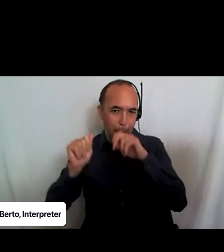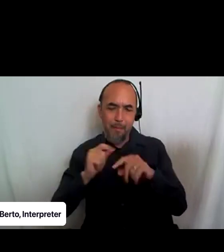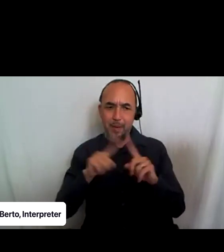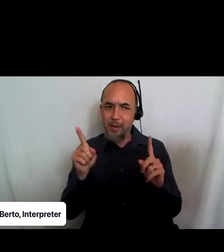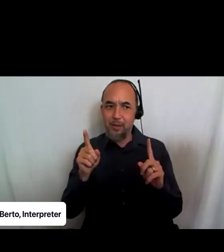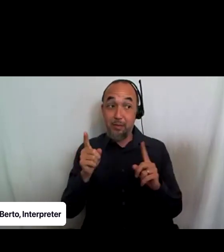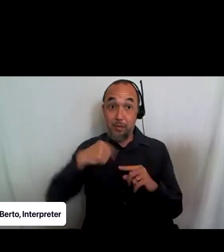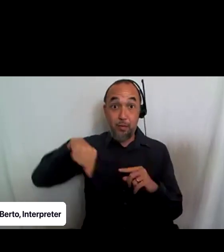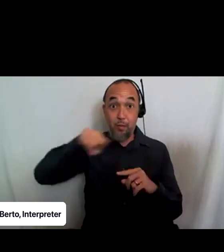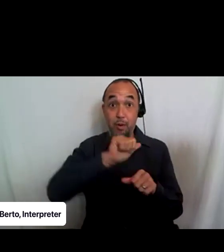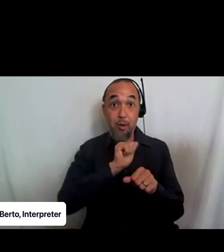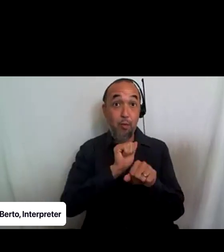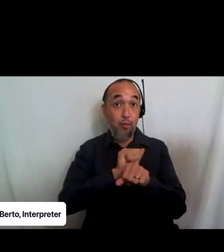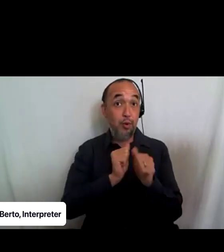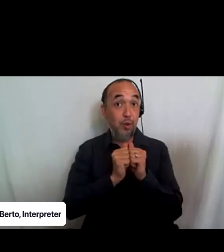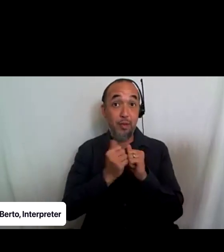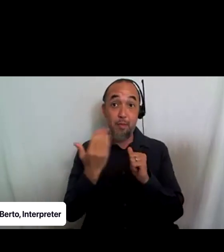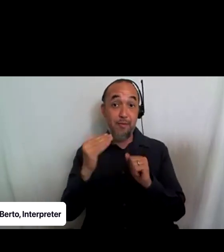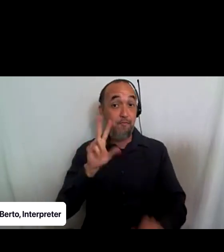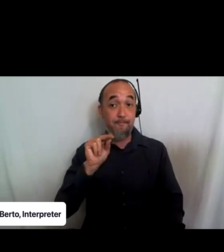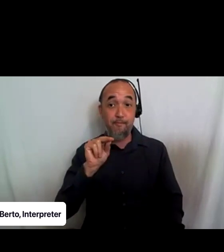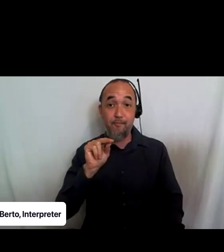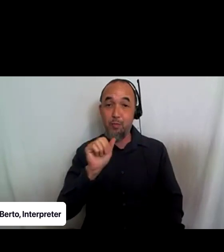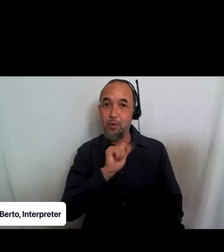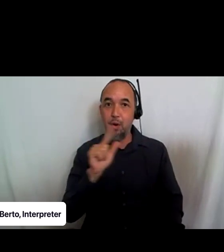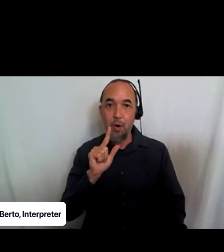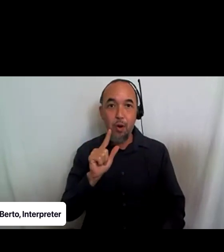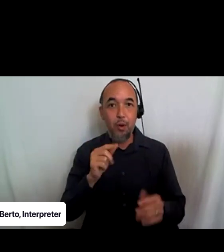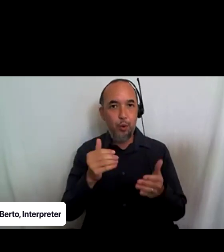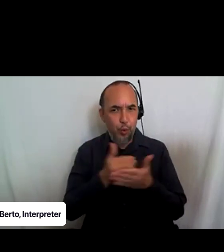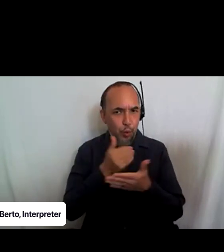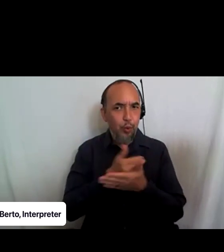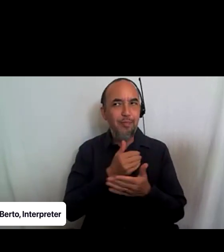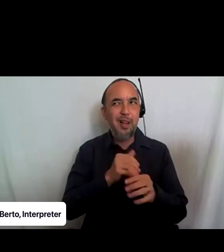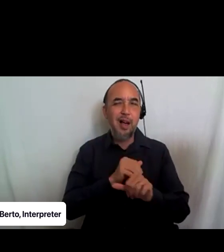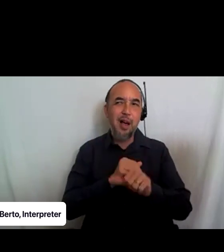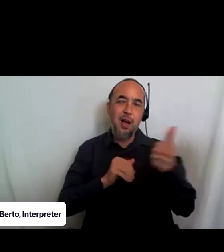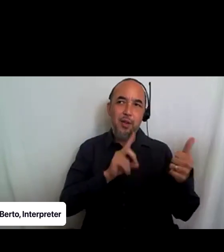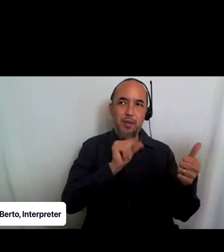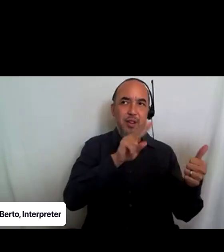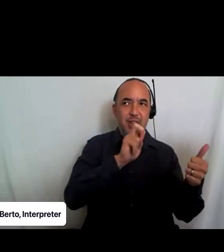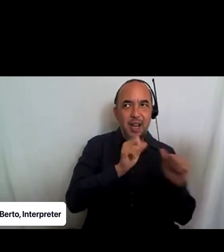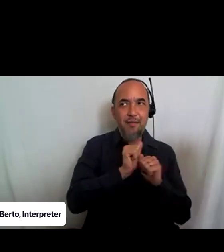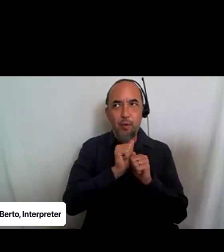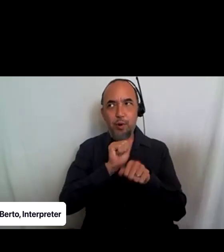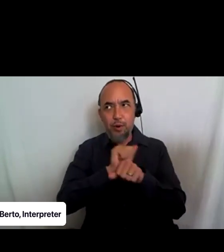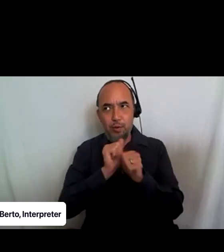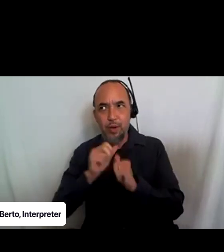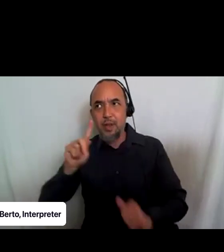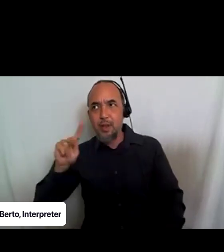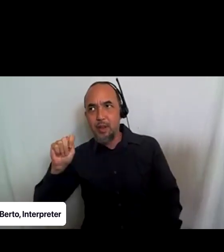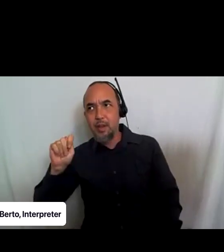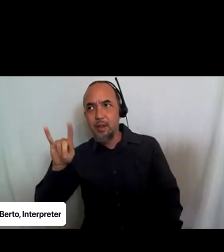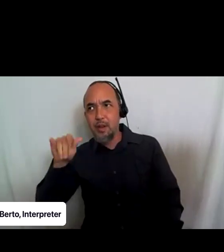was all very, very new. Of course, Dave Fane worked with Taika before as well, but everyone else is the first time working